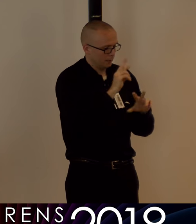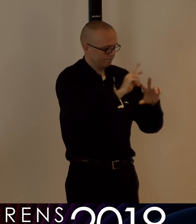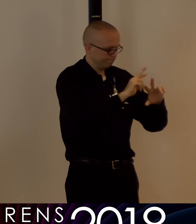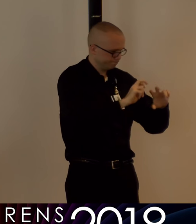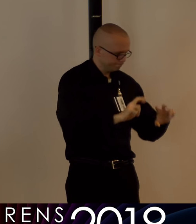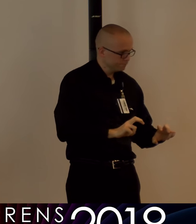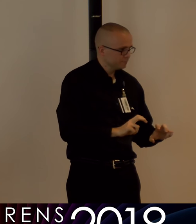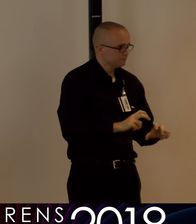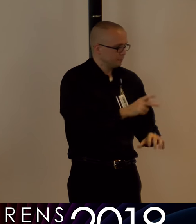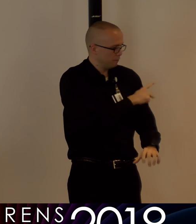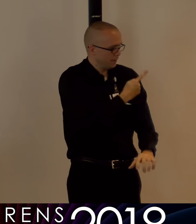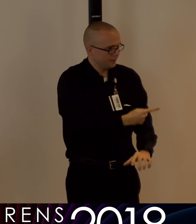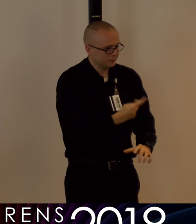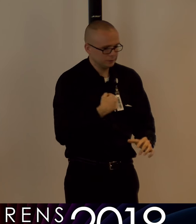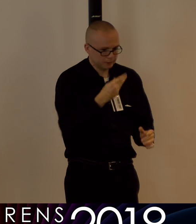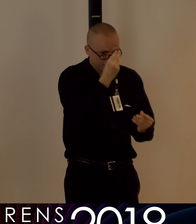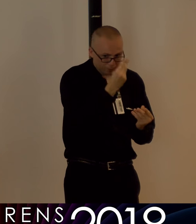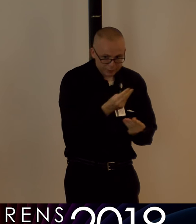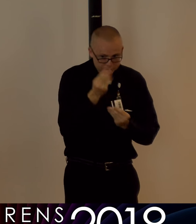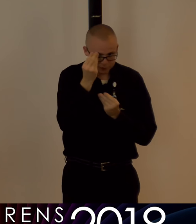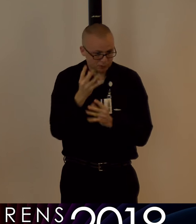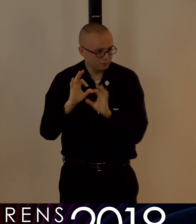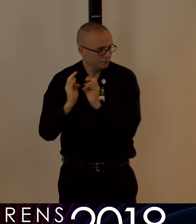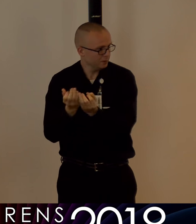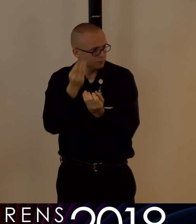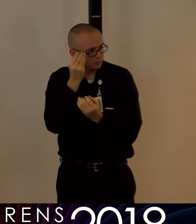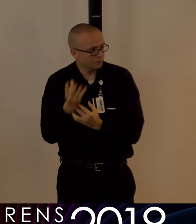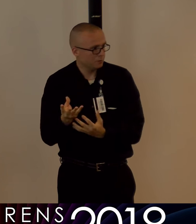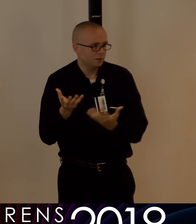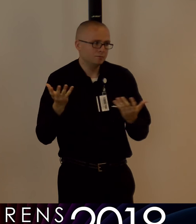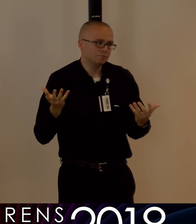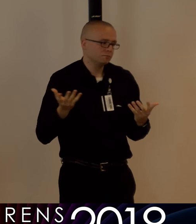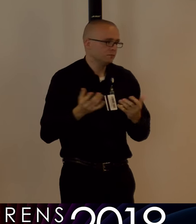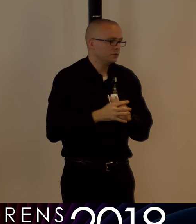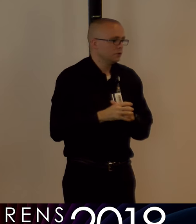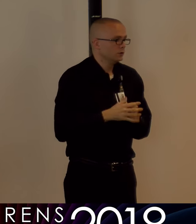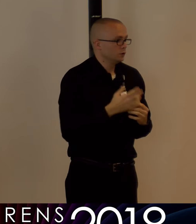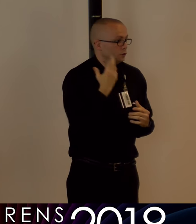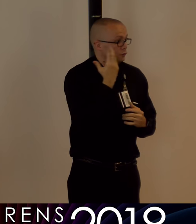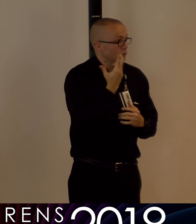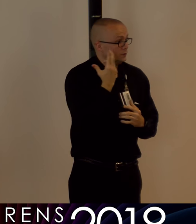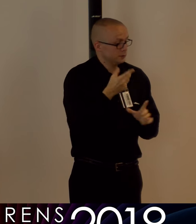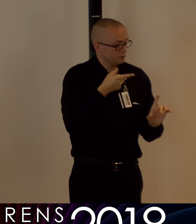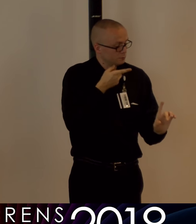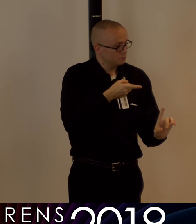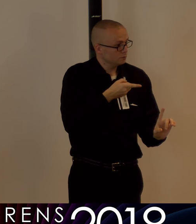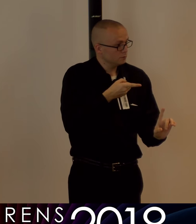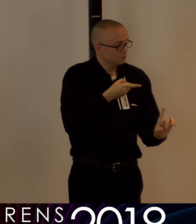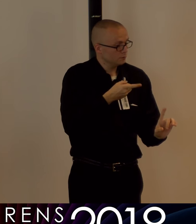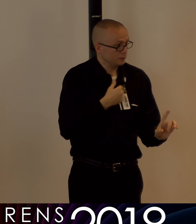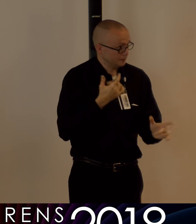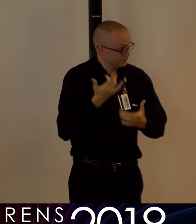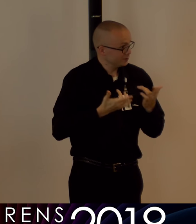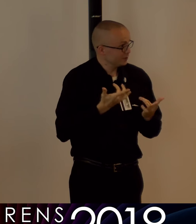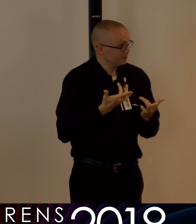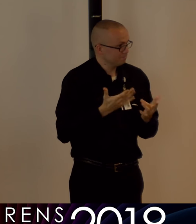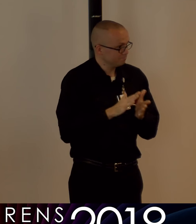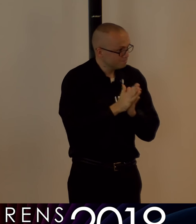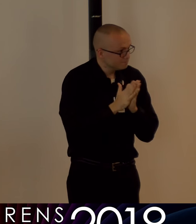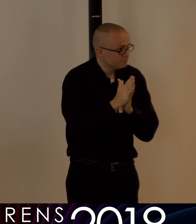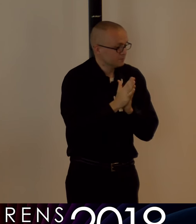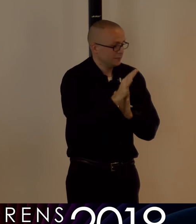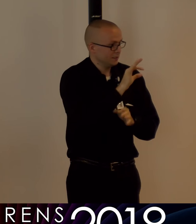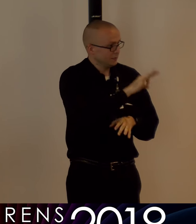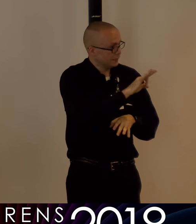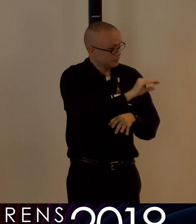in patients that we have to give information back to for the clinic? But the reason I point this out and why it gets me excited is in